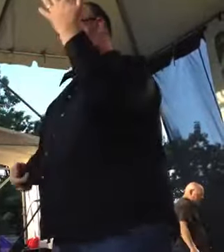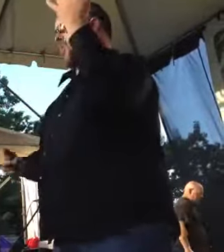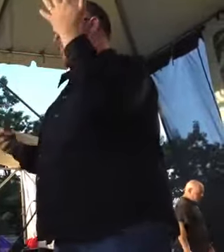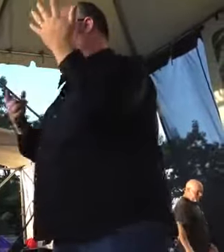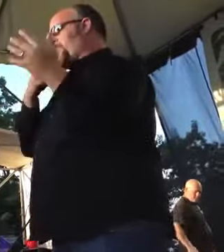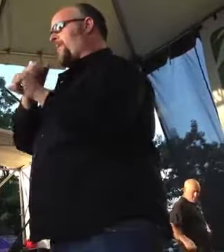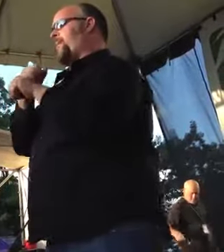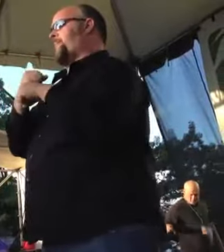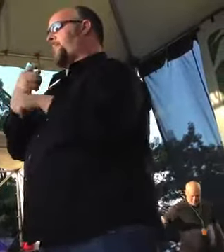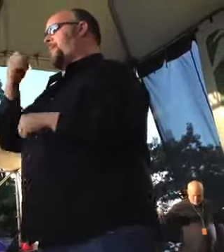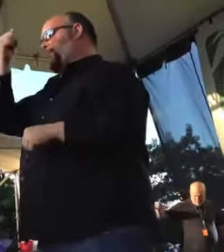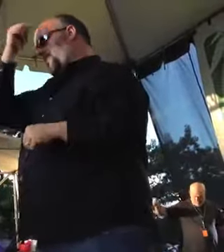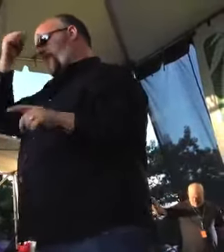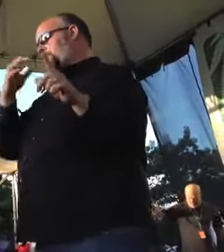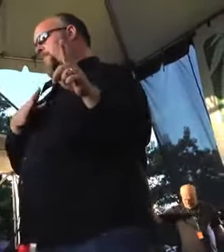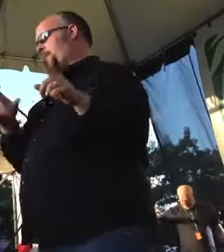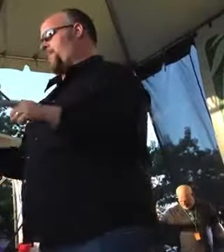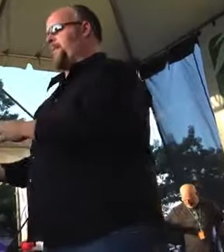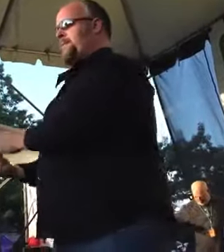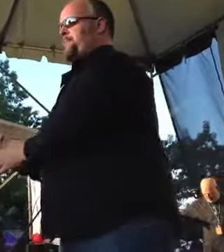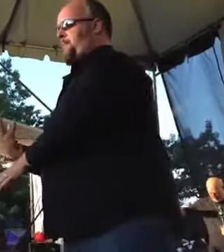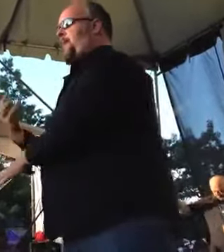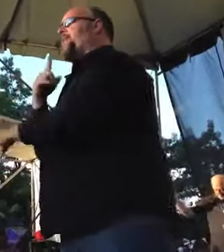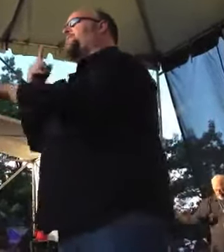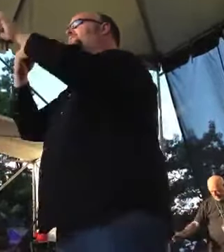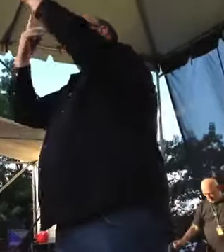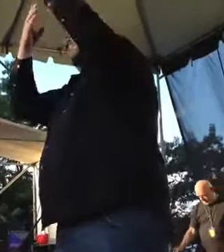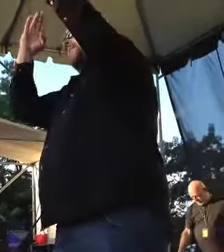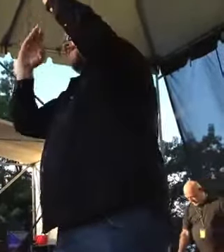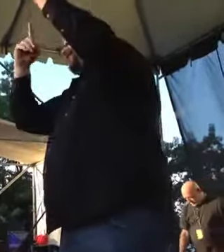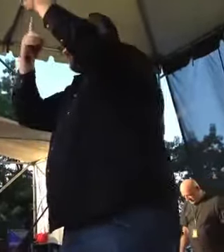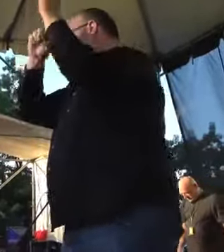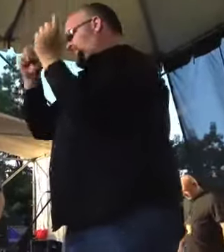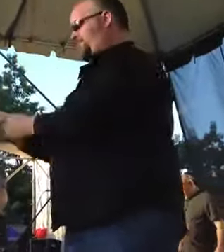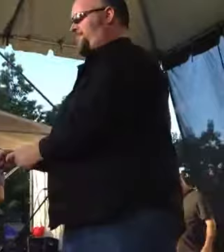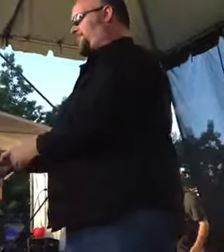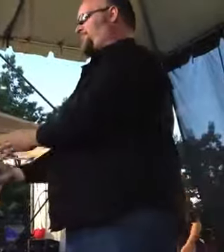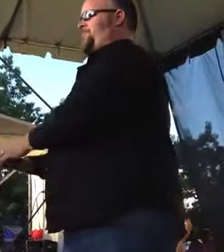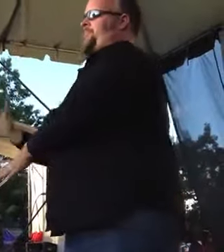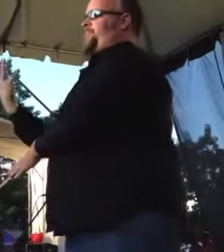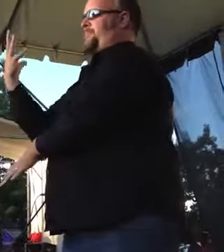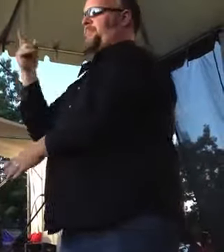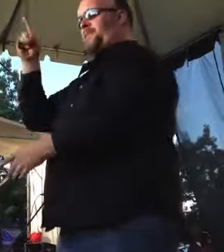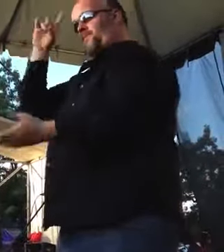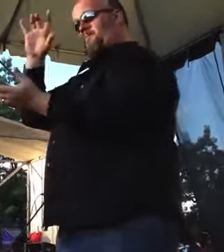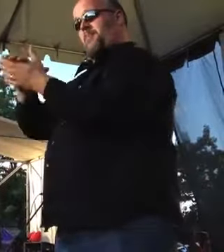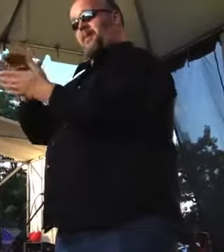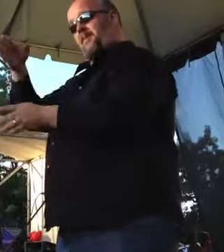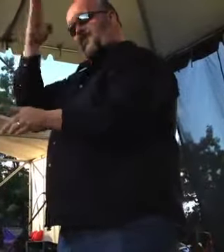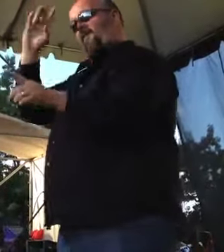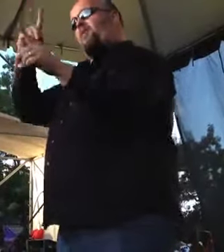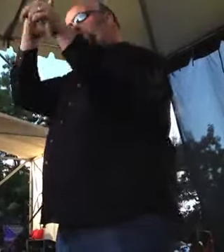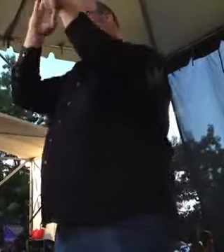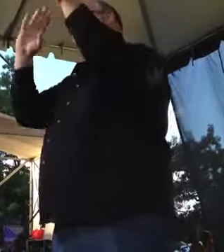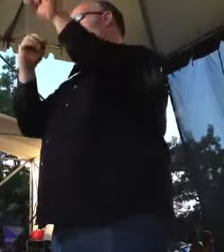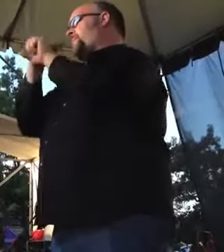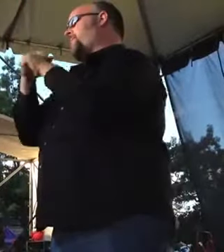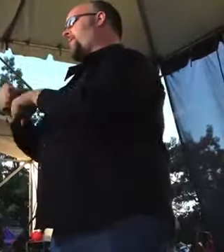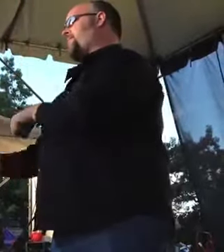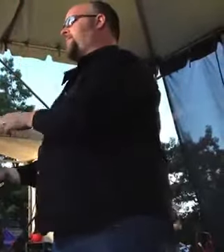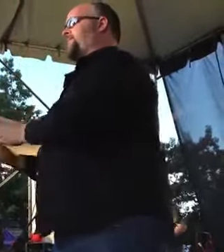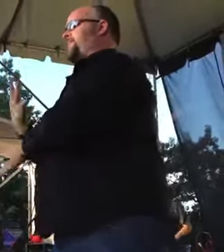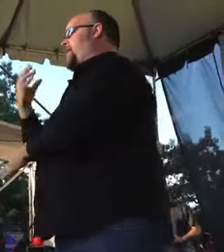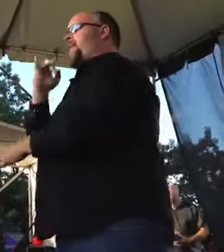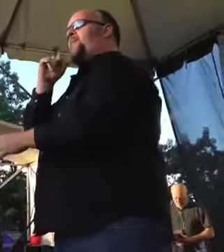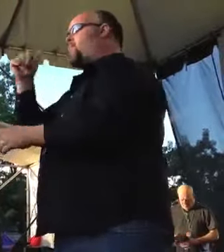they're made by the hands of man. But this plant, it comes right from heaven above, man. And if you believe in God, you got to believe that God created this plant. And